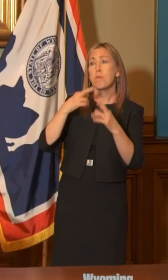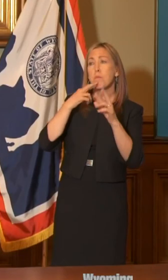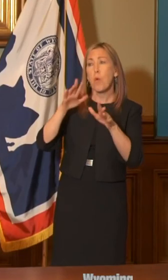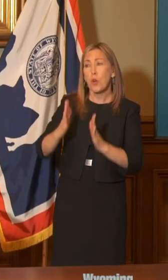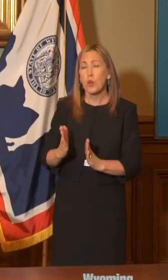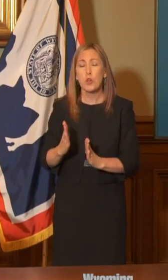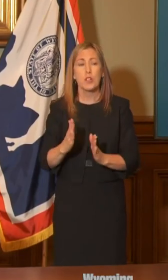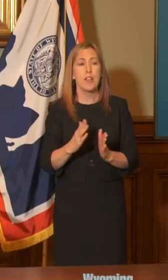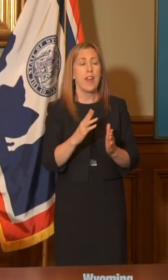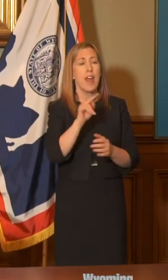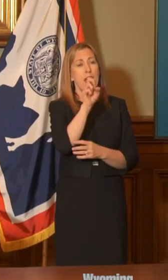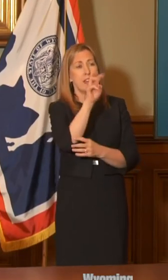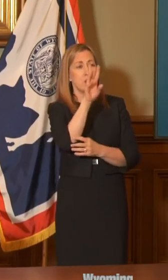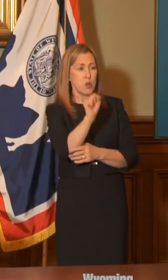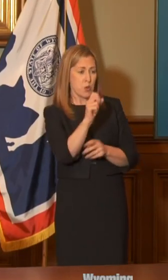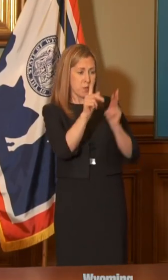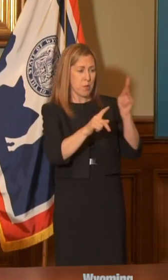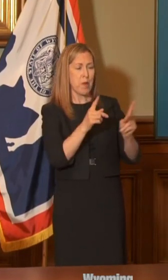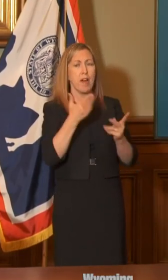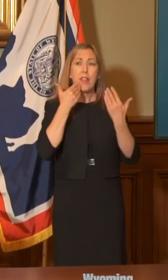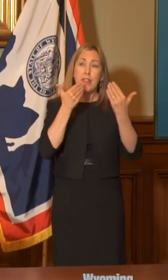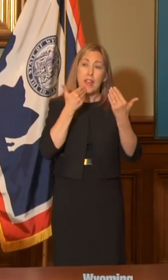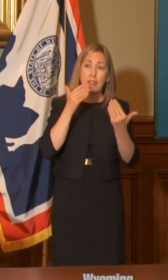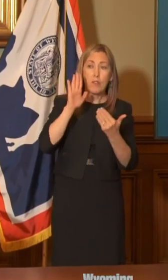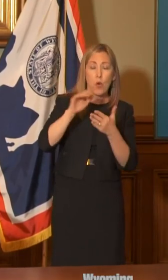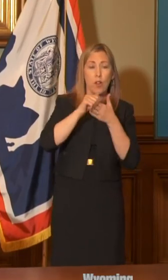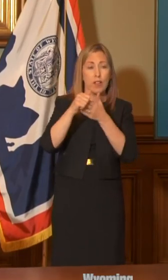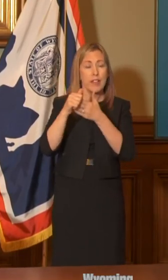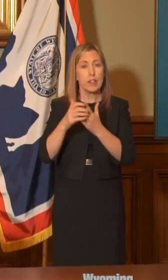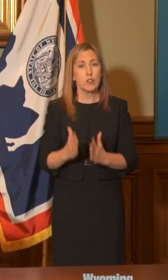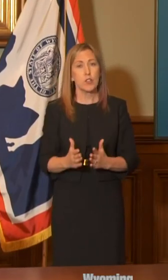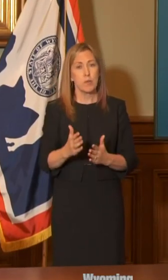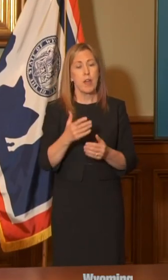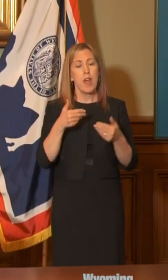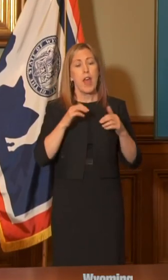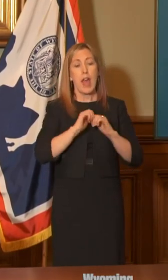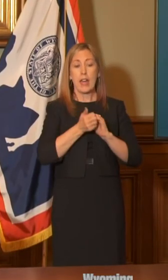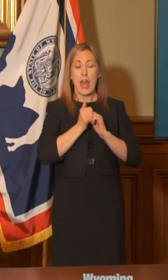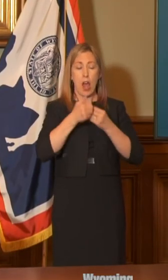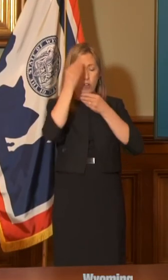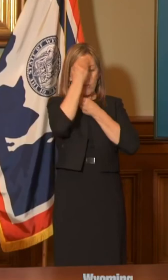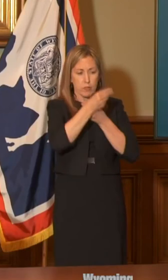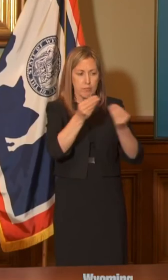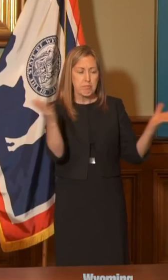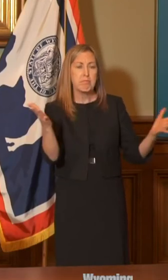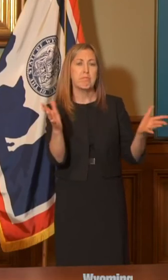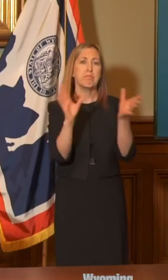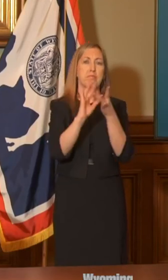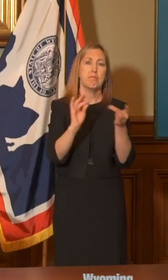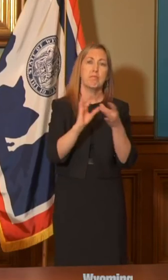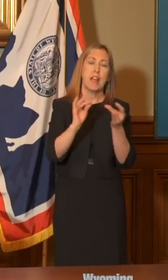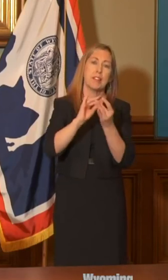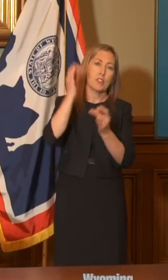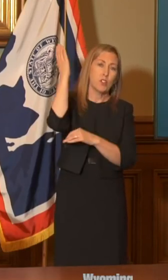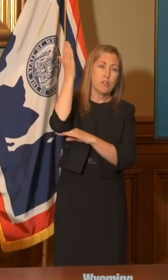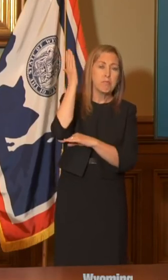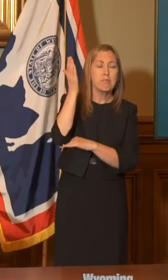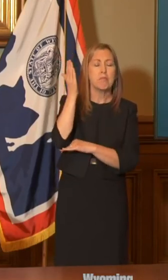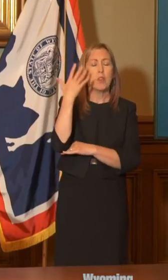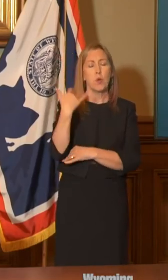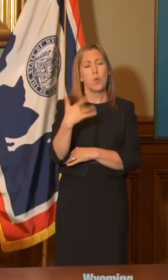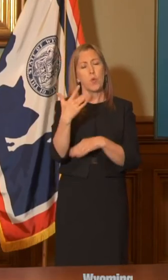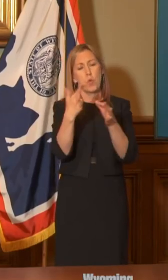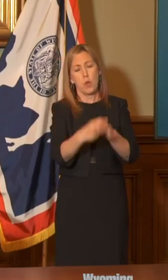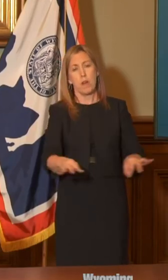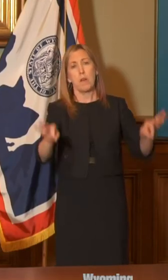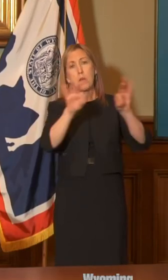media. Thank you for your leadership and the way you've conveyed this messaging. You've played an incredibly important role